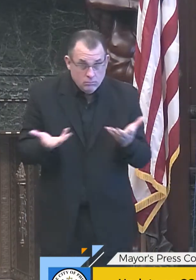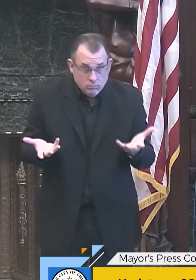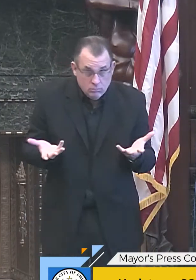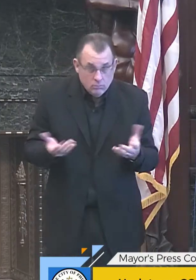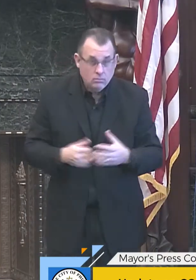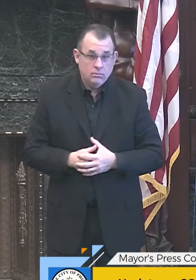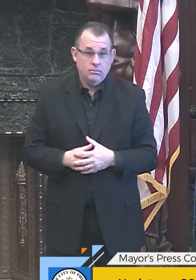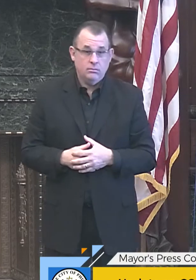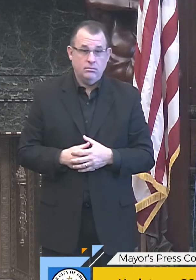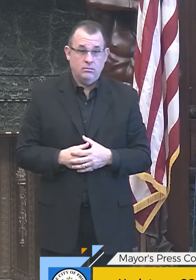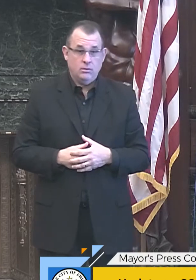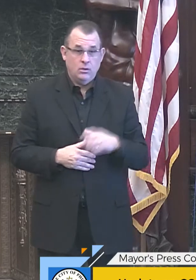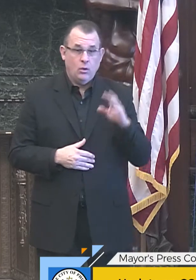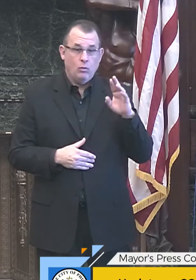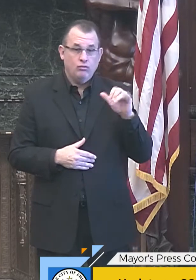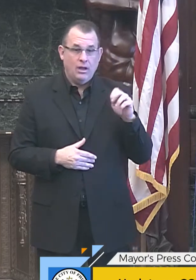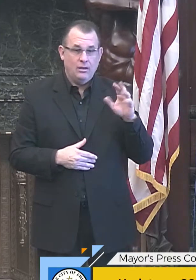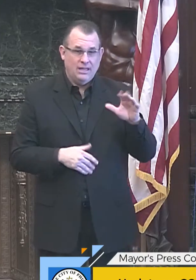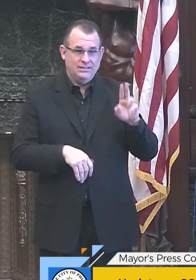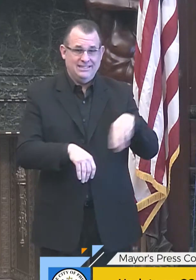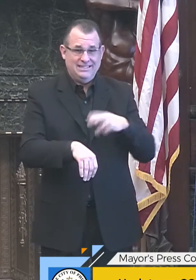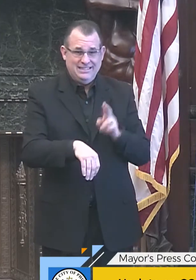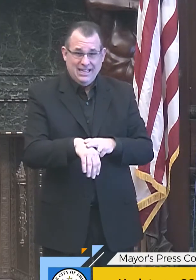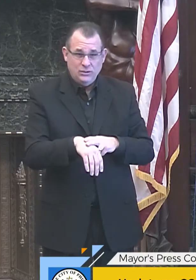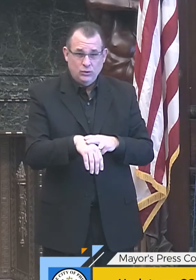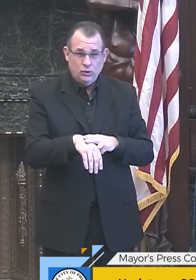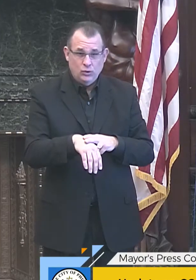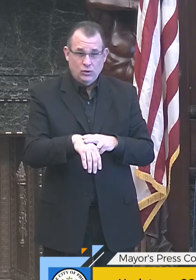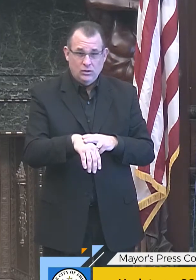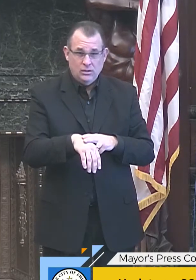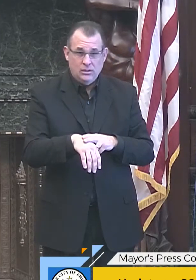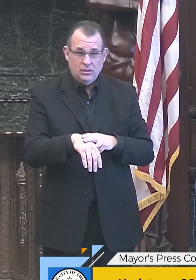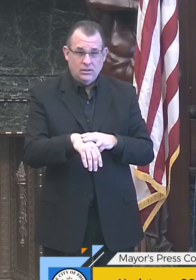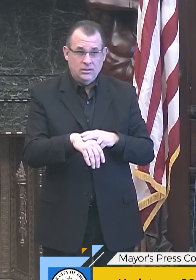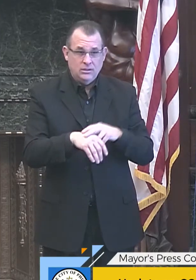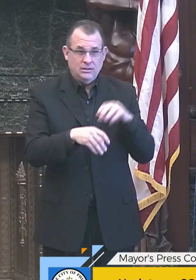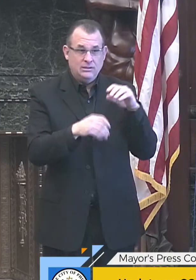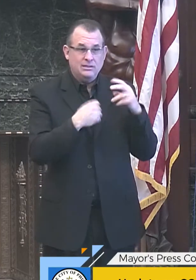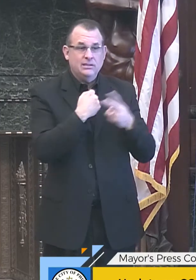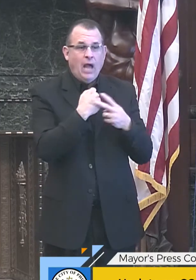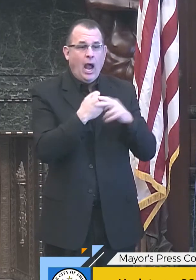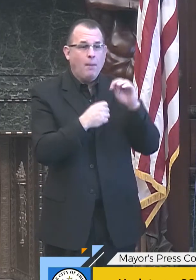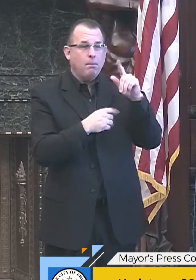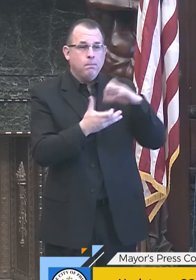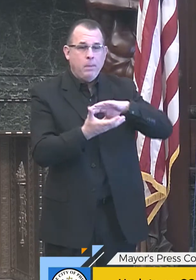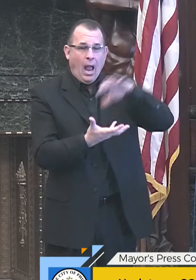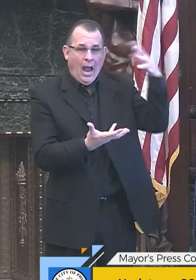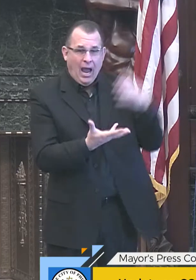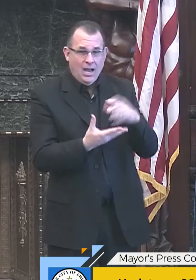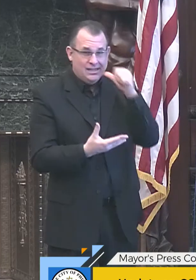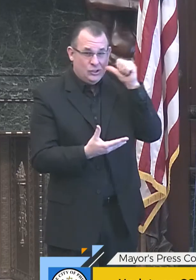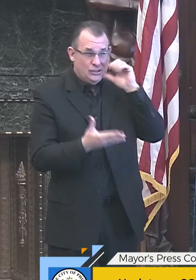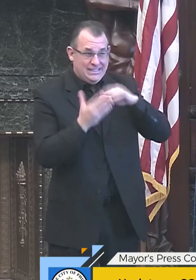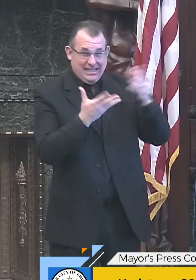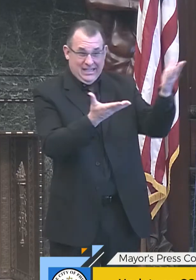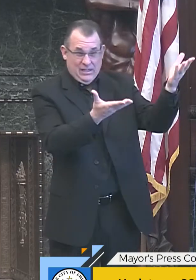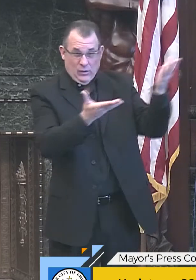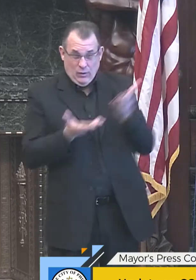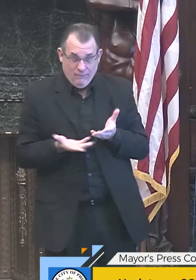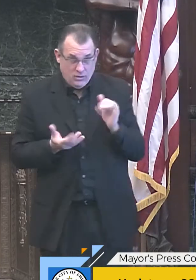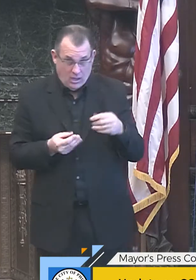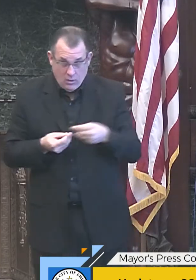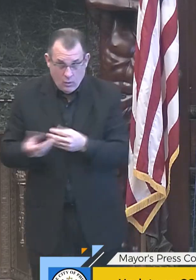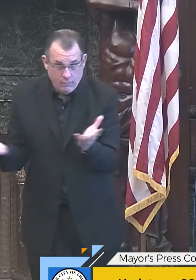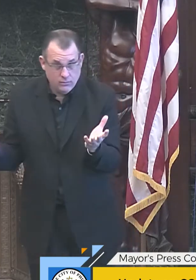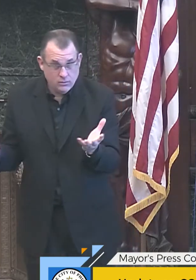Brian, the national stockpile delivery that you mentioned yesterday, has the city unloaded or inventoried that? So